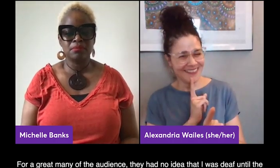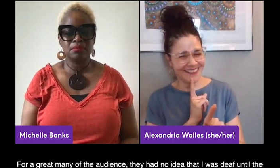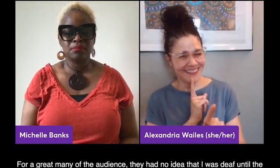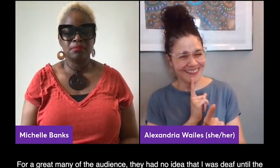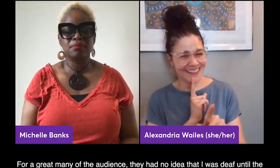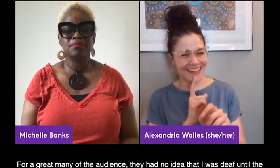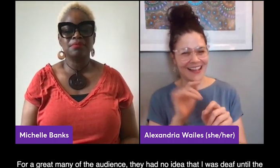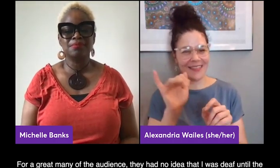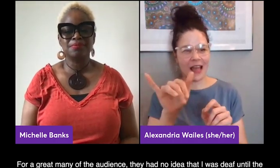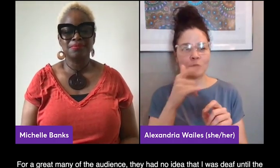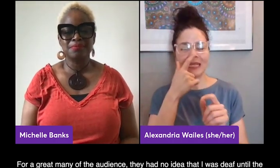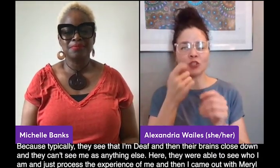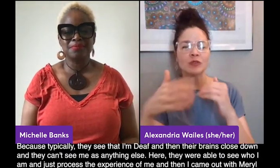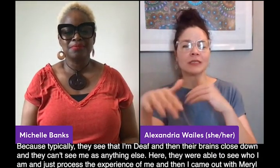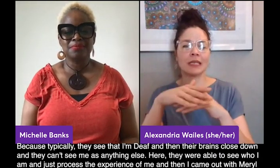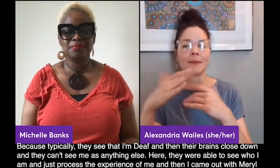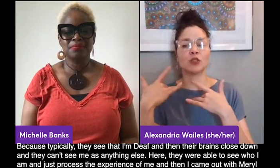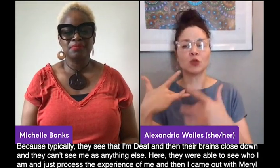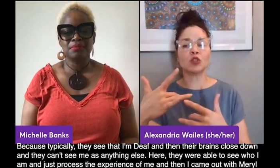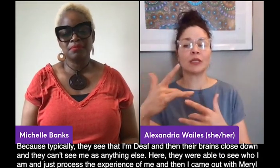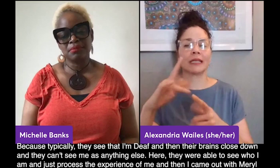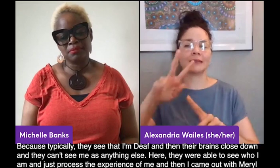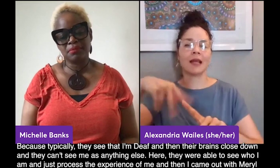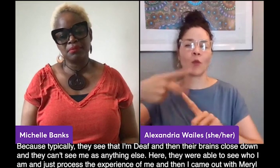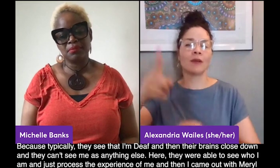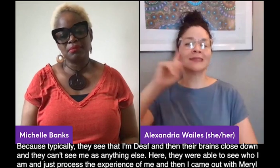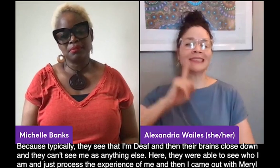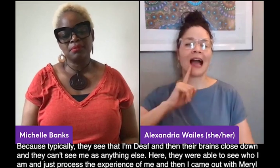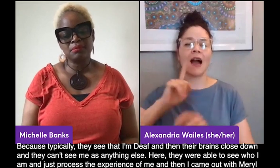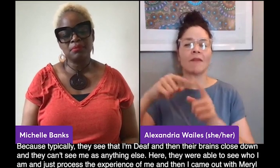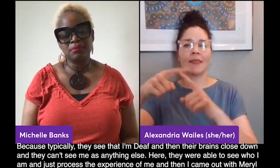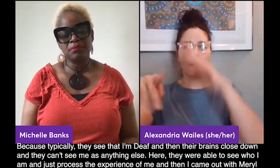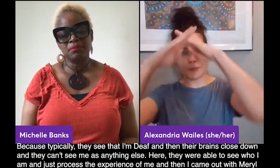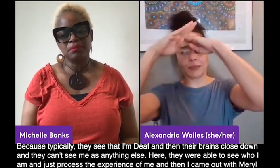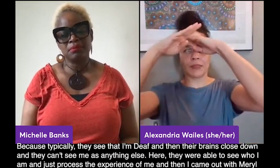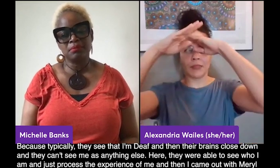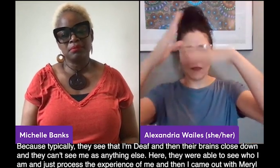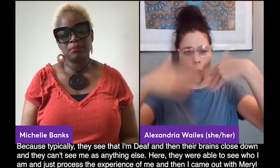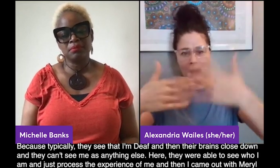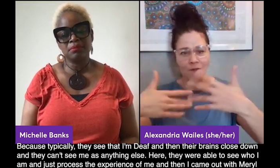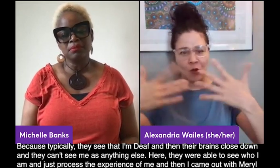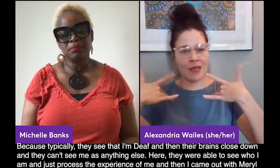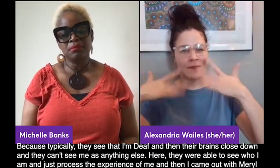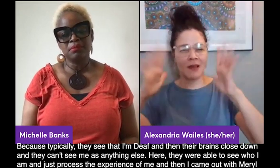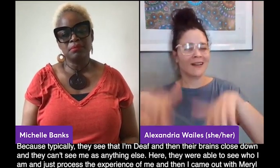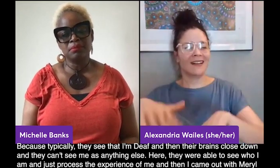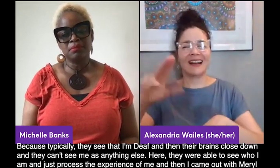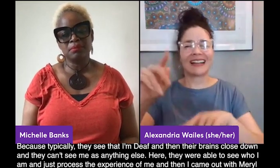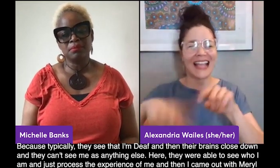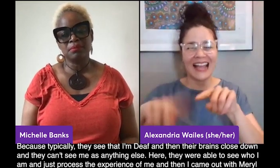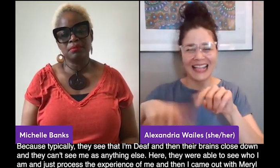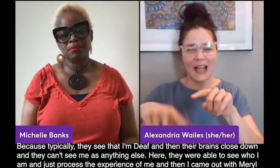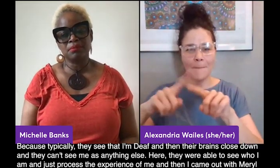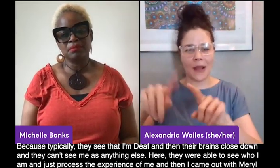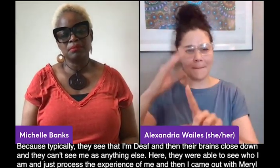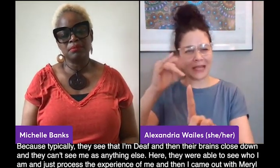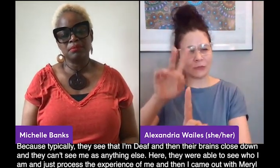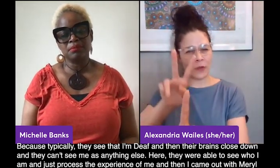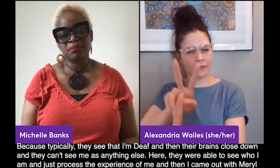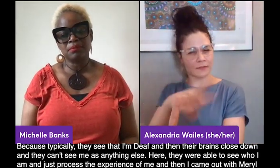deaf. Because typically they see that I'm deaf and then their brains close down and they can't see me as anything else.